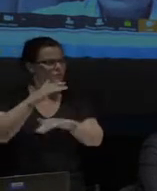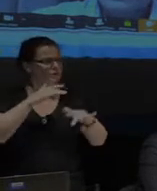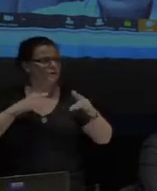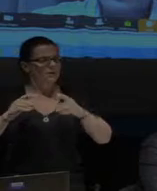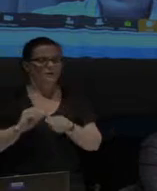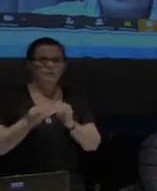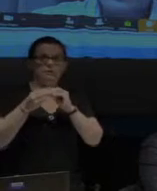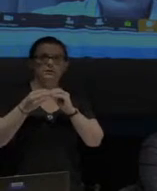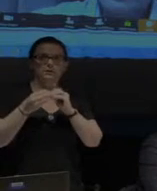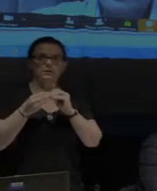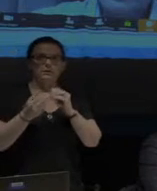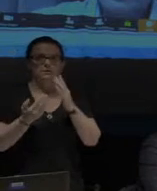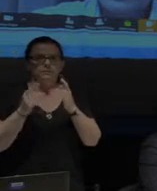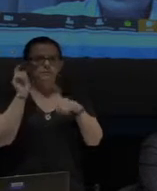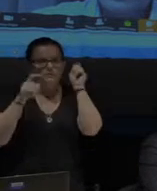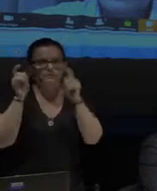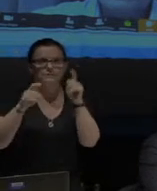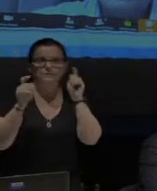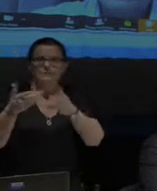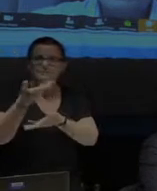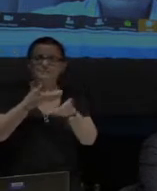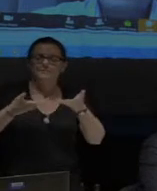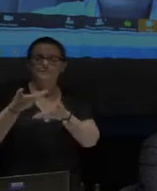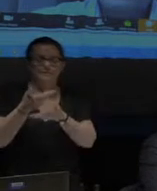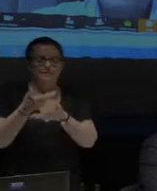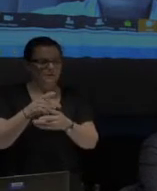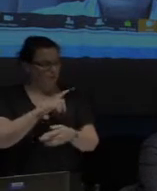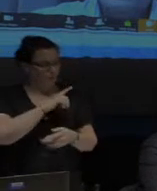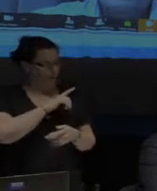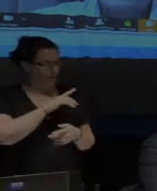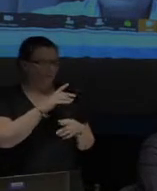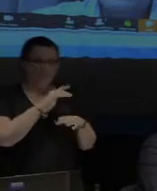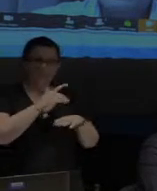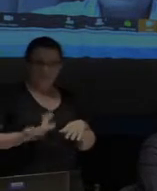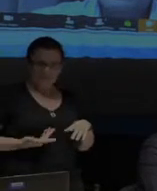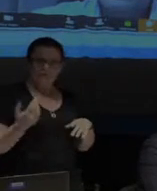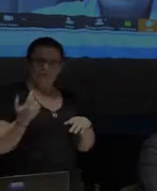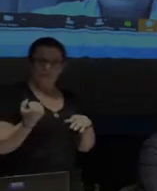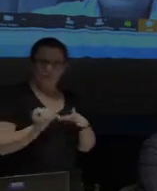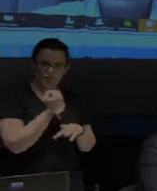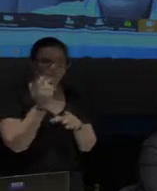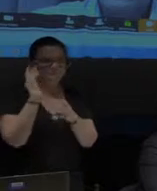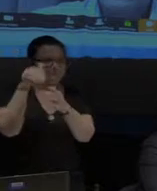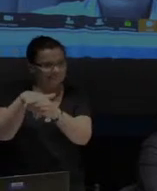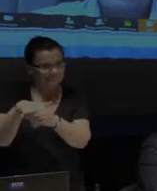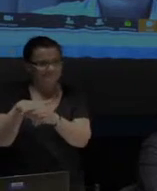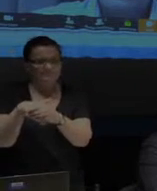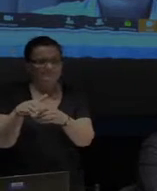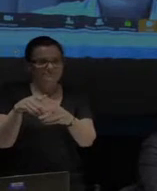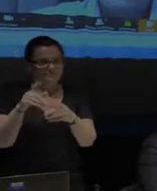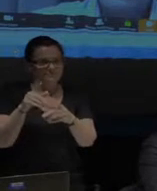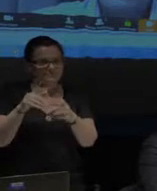and progressive. And you know, why would a business not want to tap into that sort of